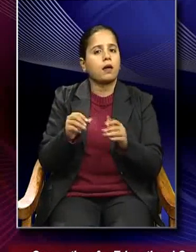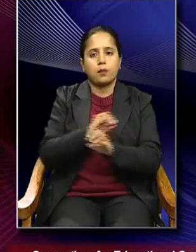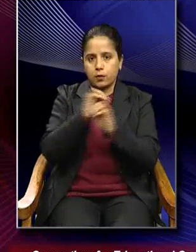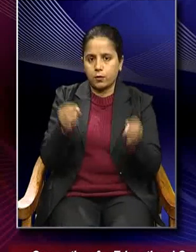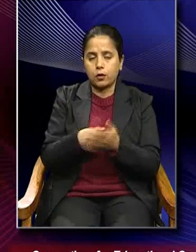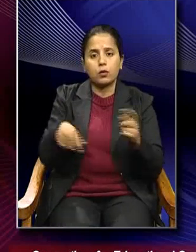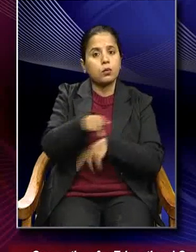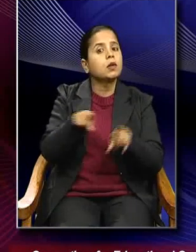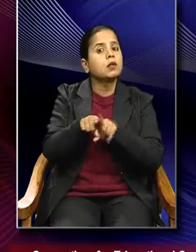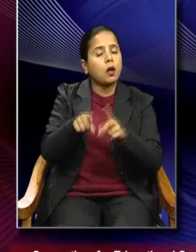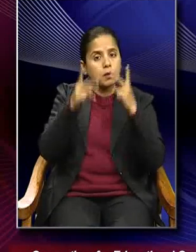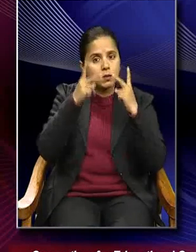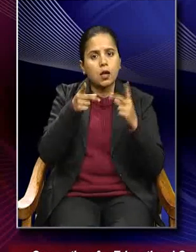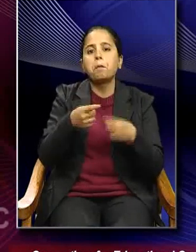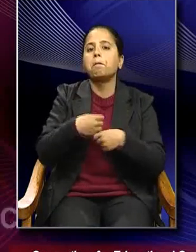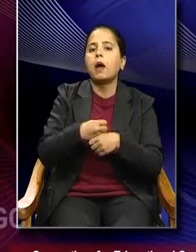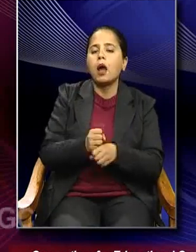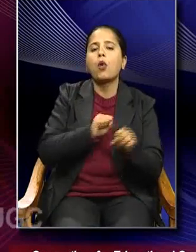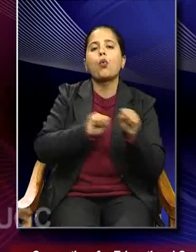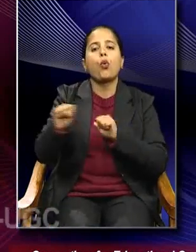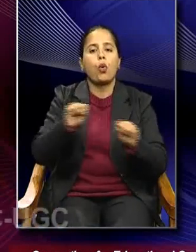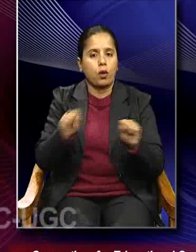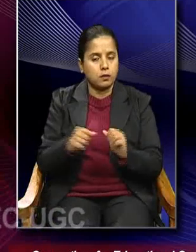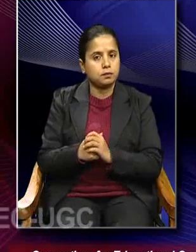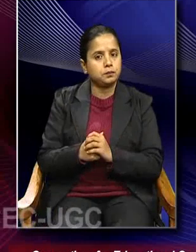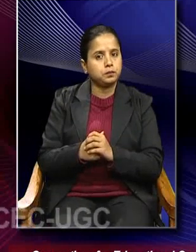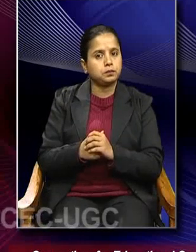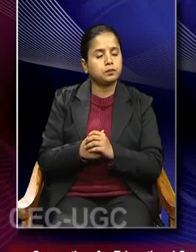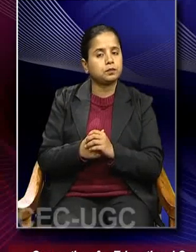are kind of making a